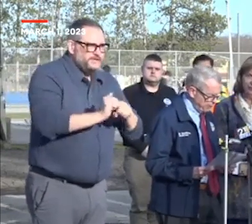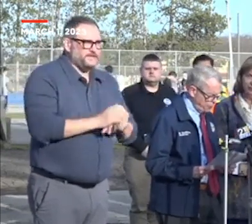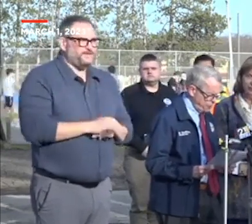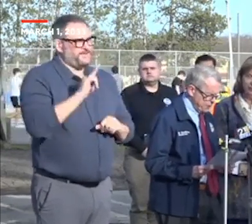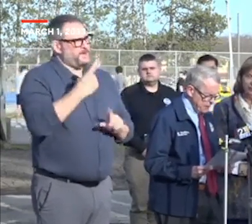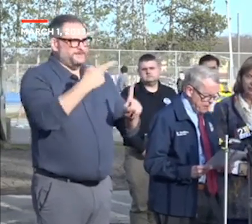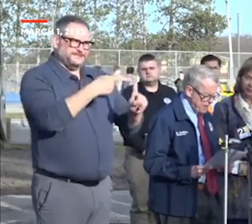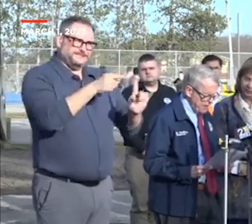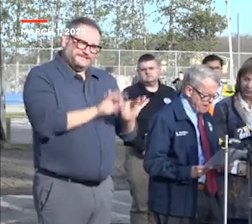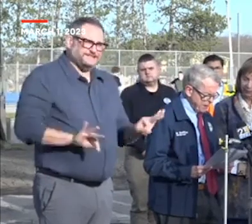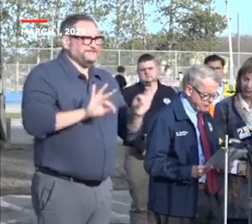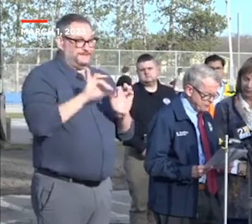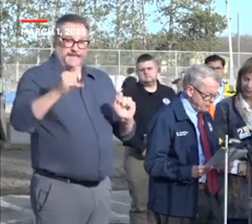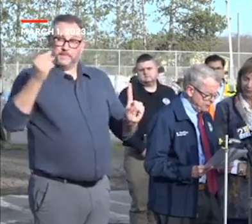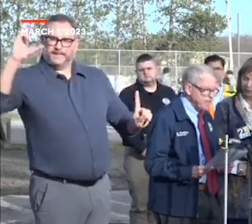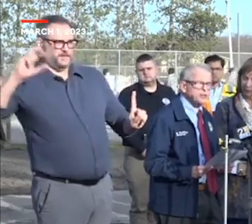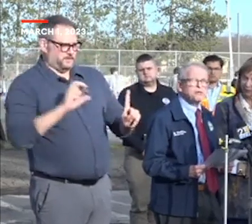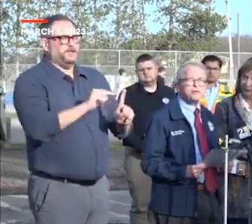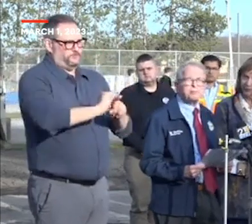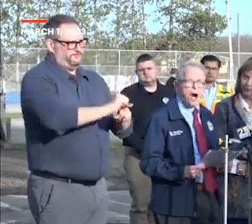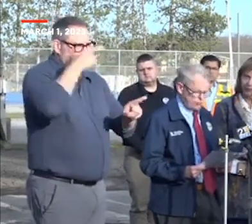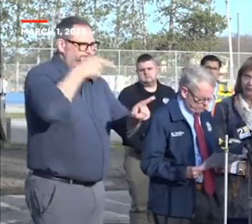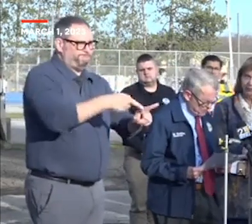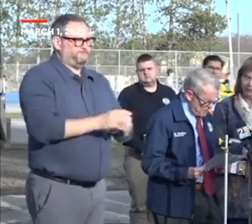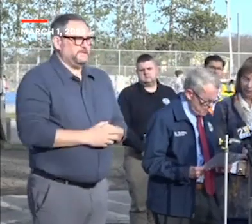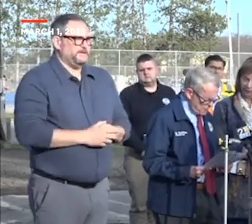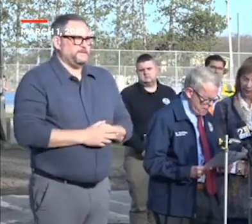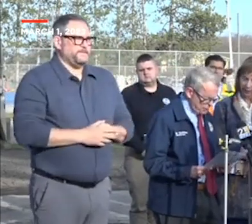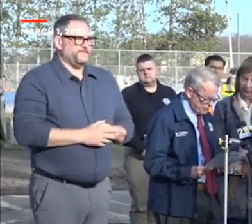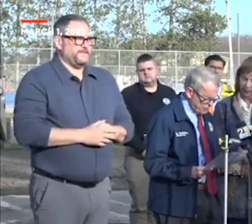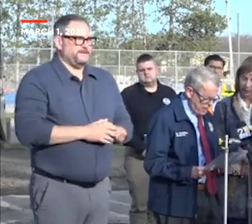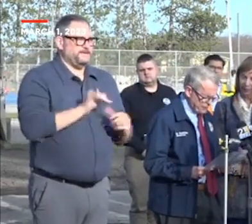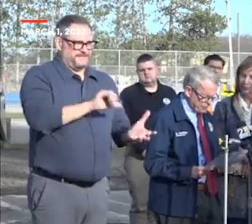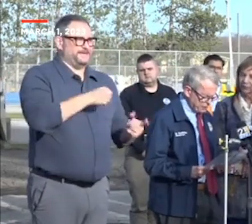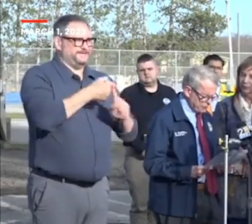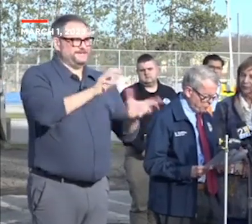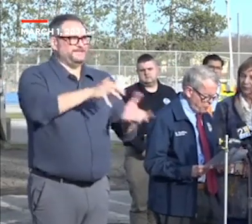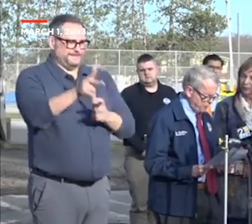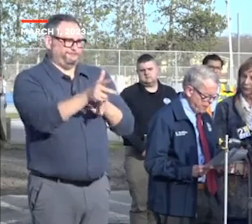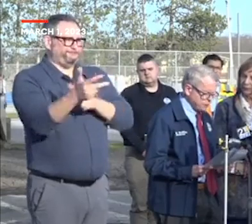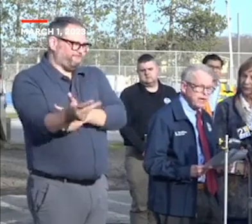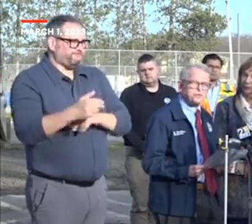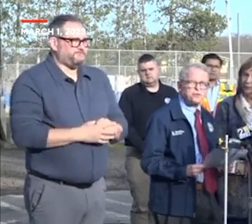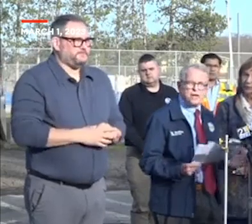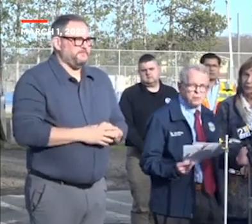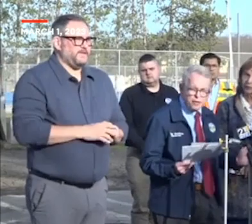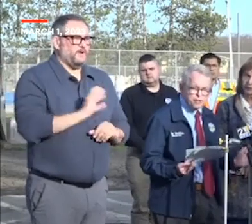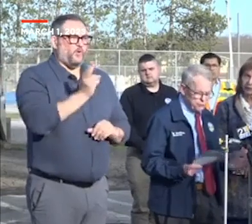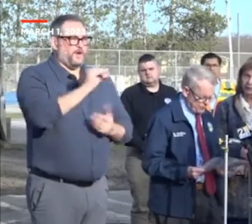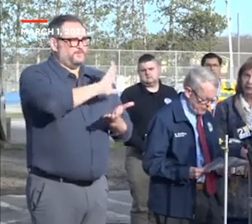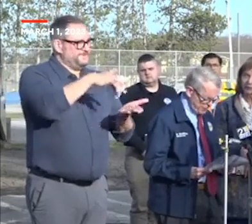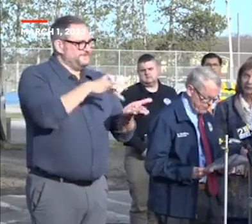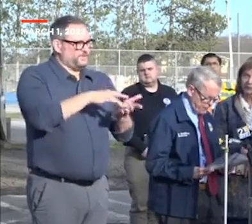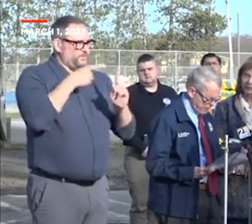the money for, and hazardous material incident response. Ohio is obviously a central point in the United States for